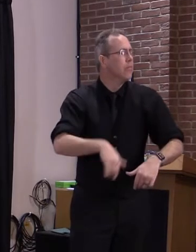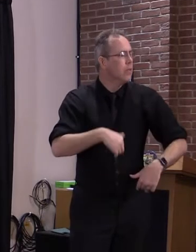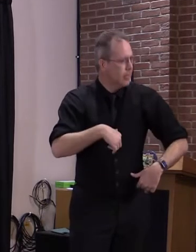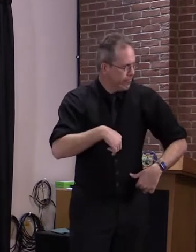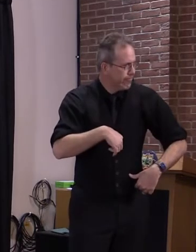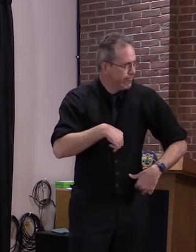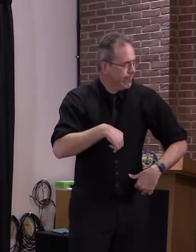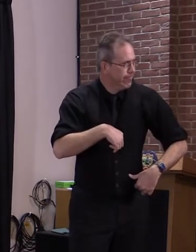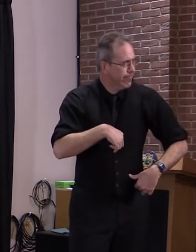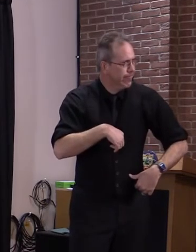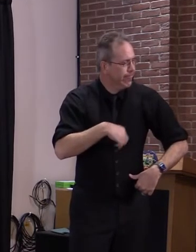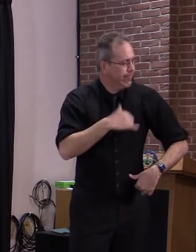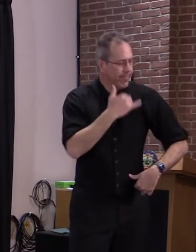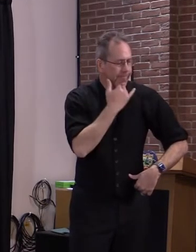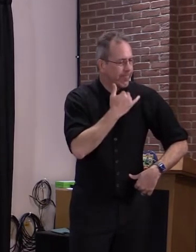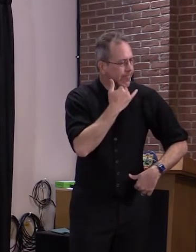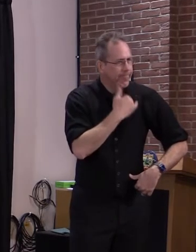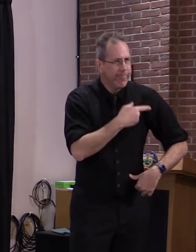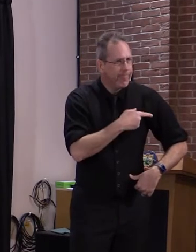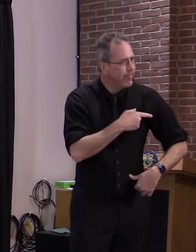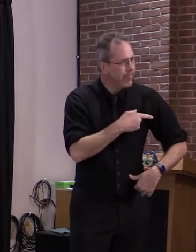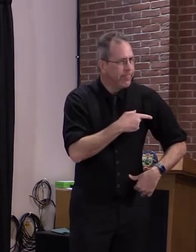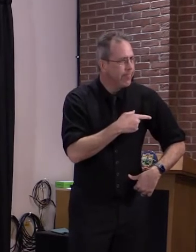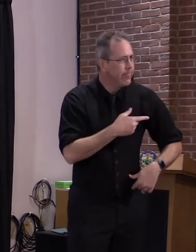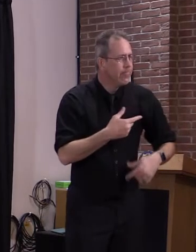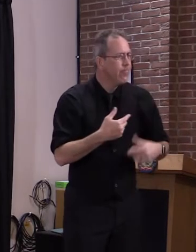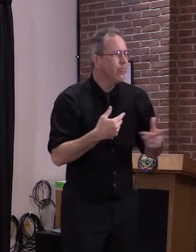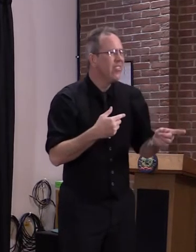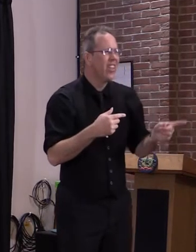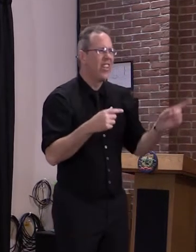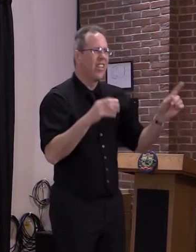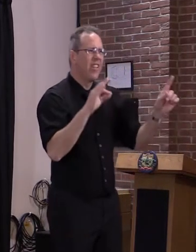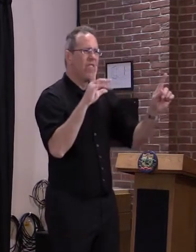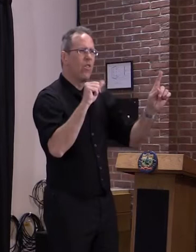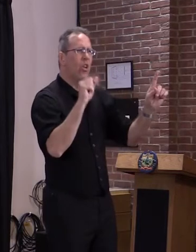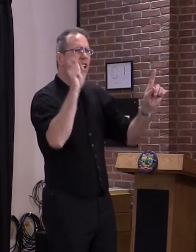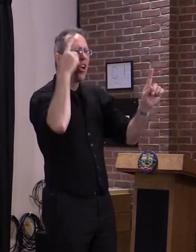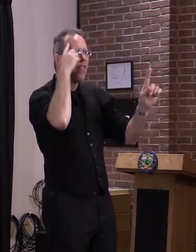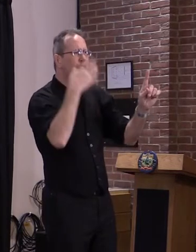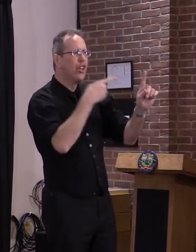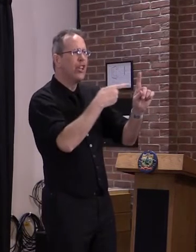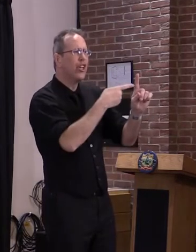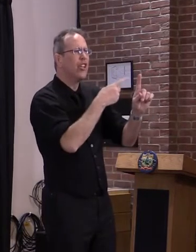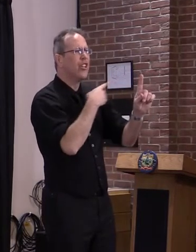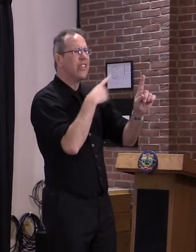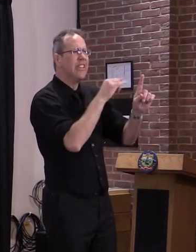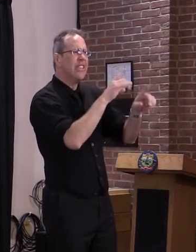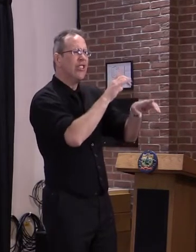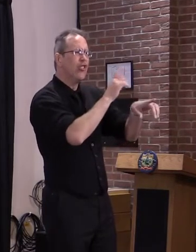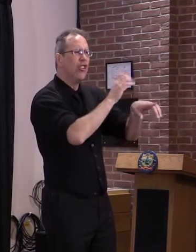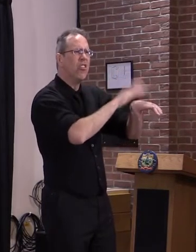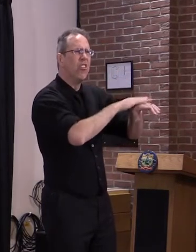by the governor's comment discouraging students from wearing a mask.